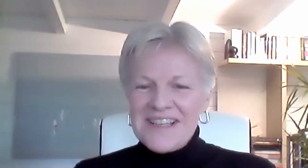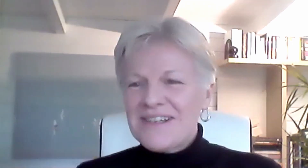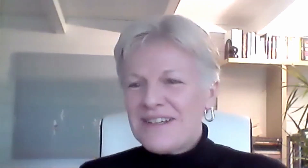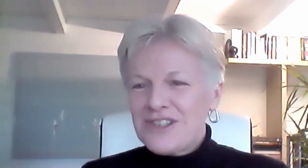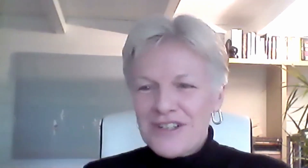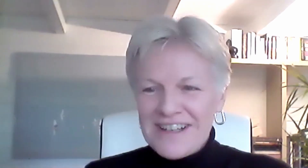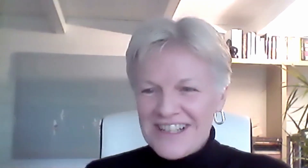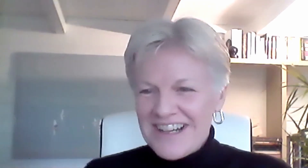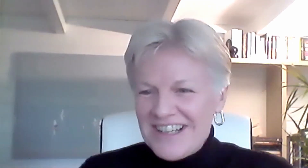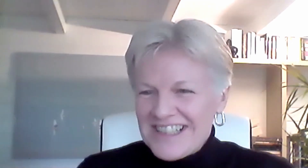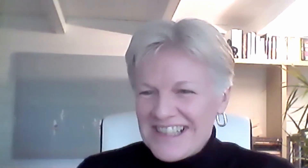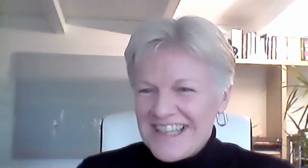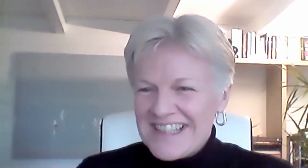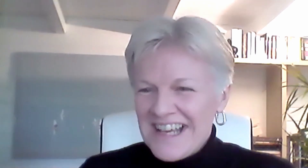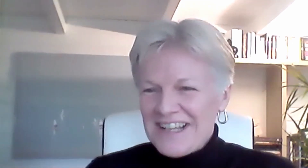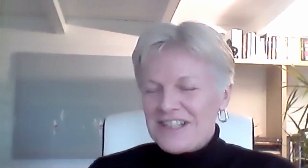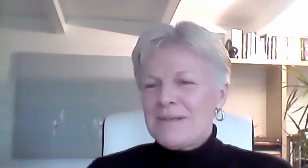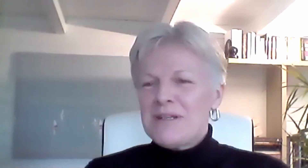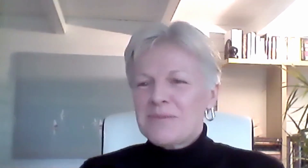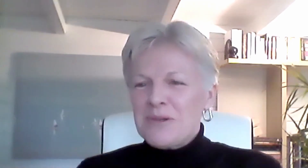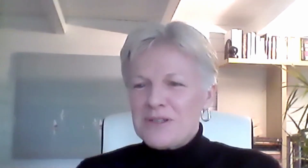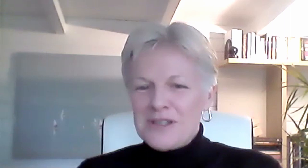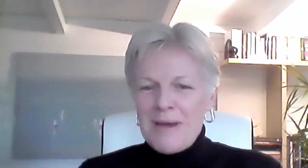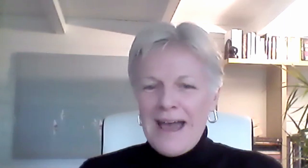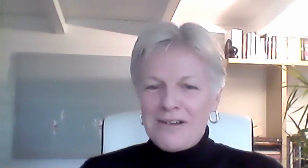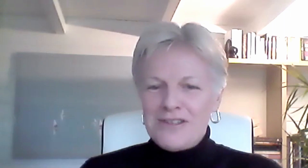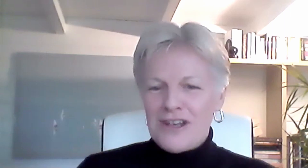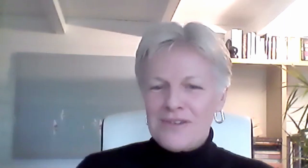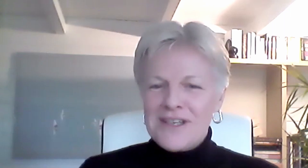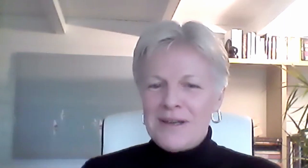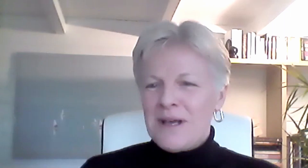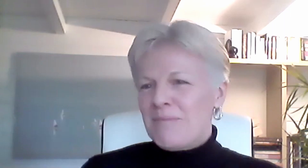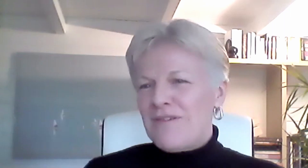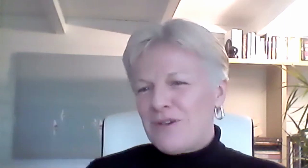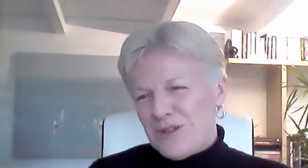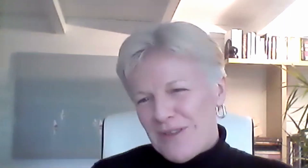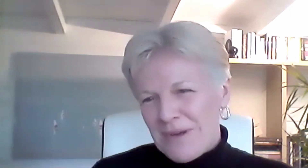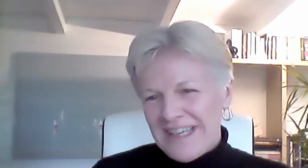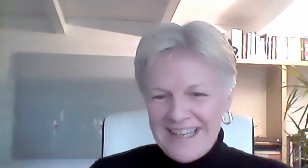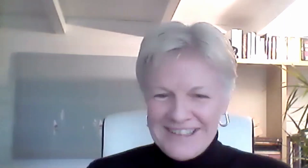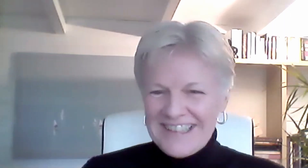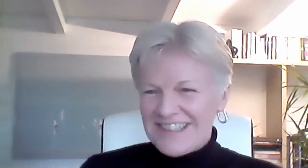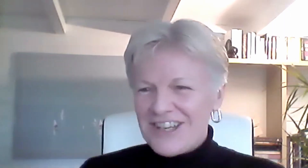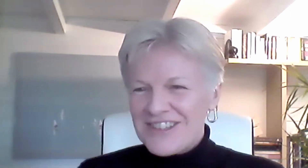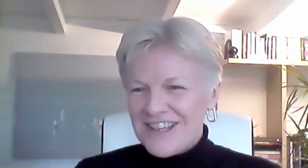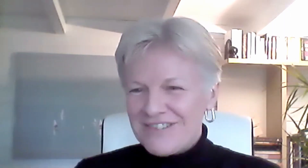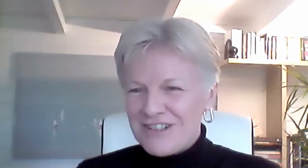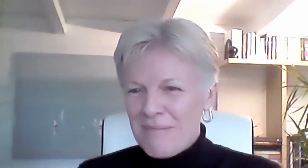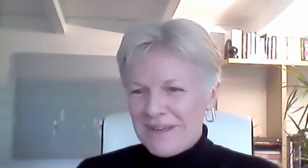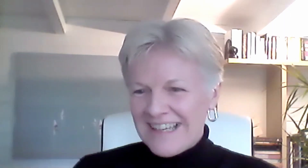So I should have actually said, actually, Libby doesn't want questions about how can you show the sign, but if you could do that one again, show the sign for grumpy